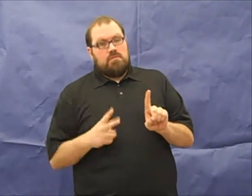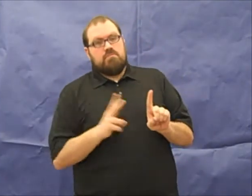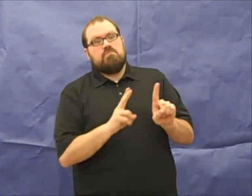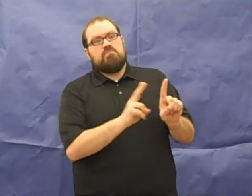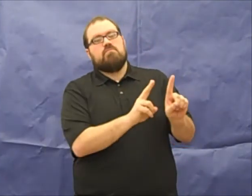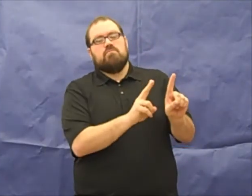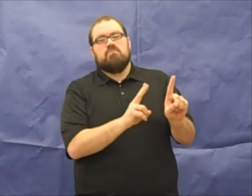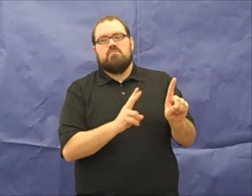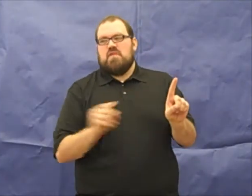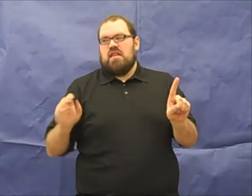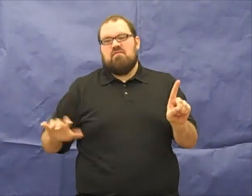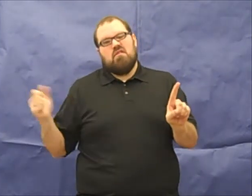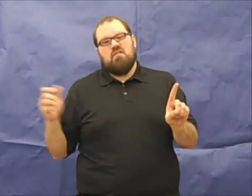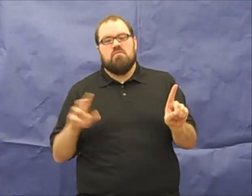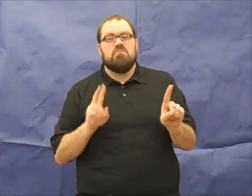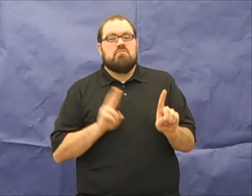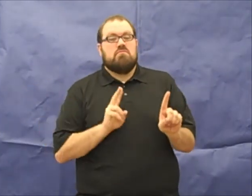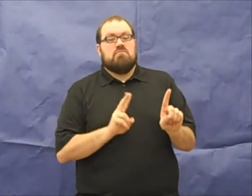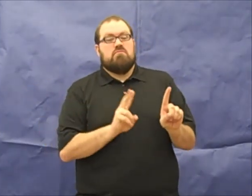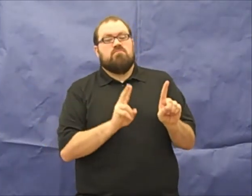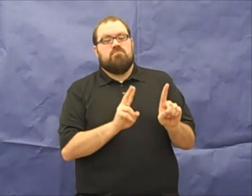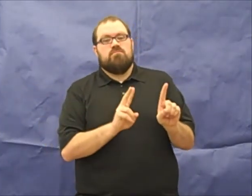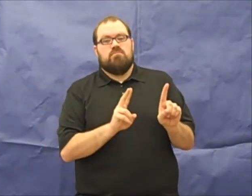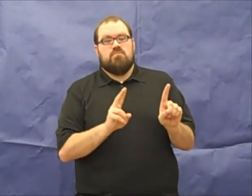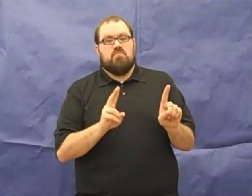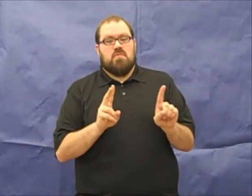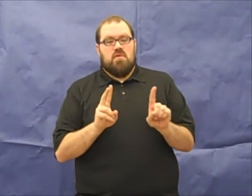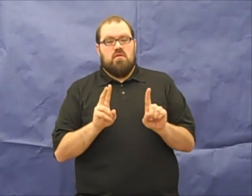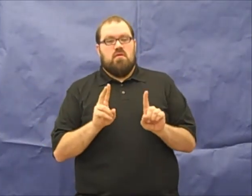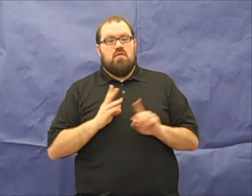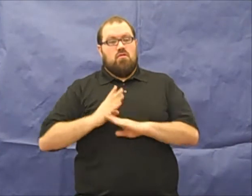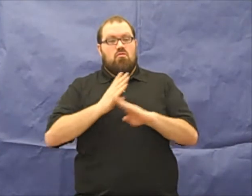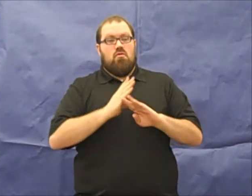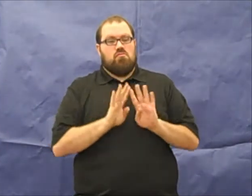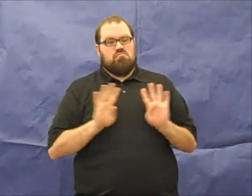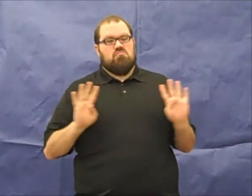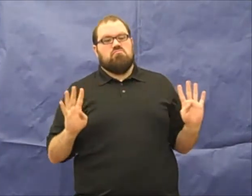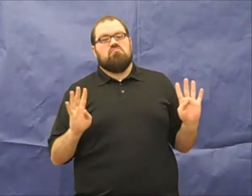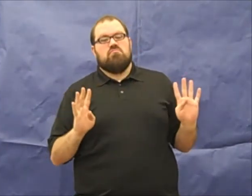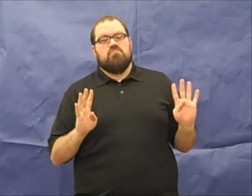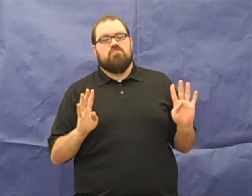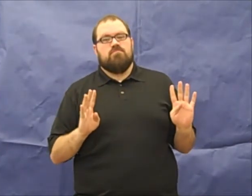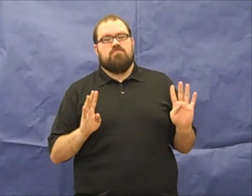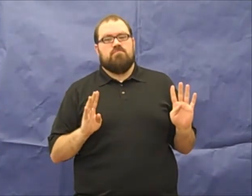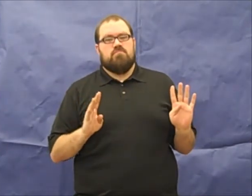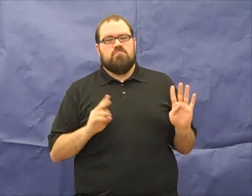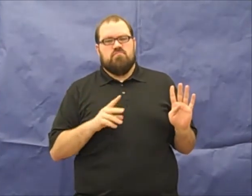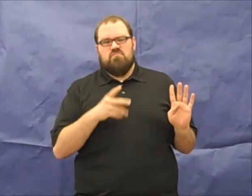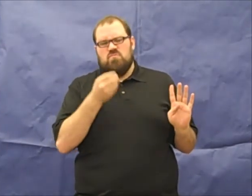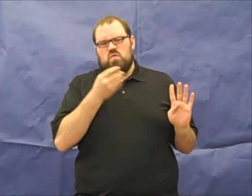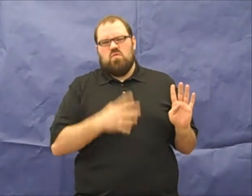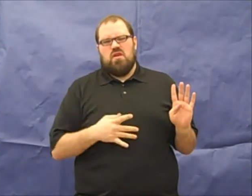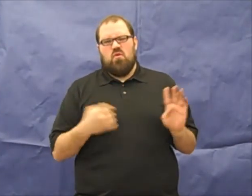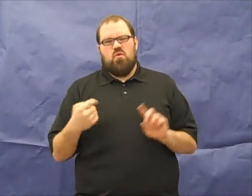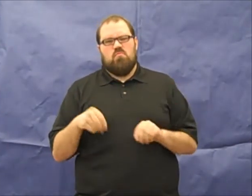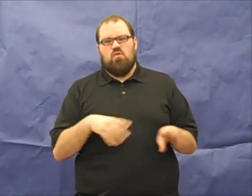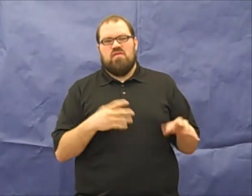others behind. The peacekeepers who were stationed around the Justice Building take little interest in our movements now that we are